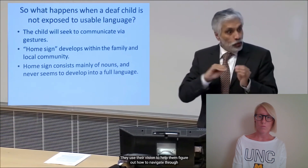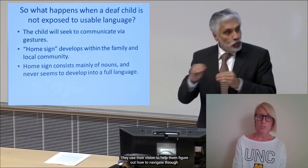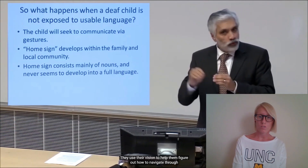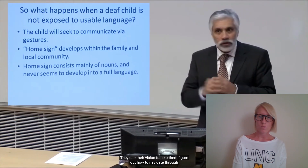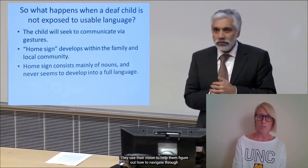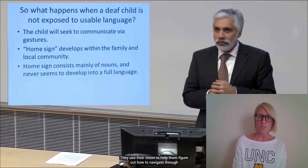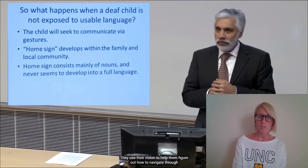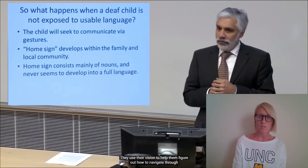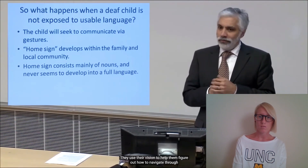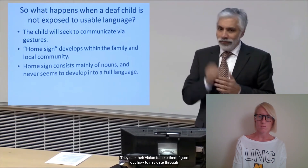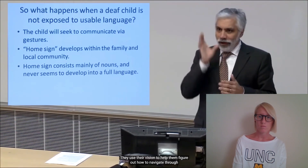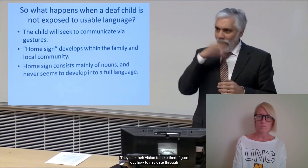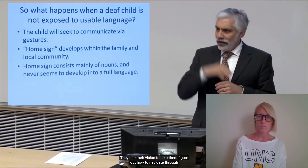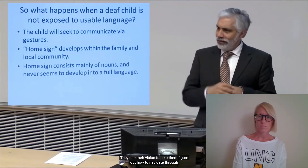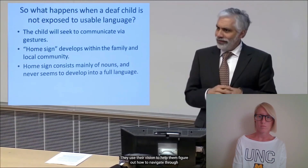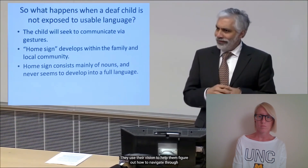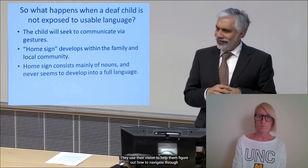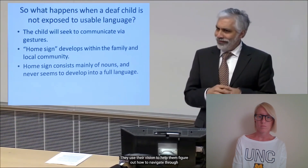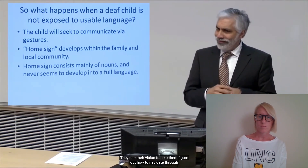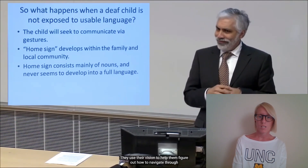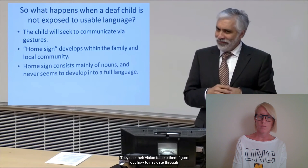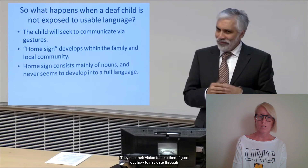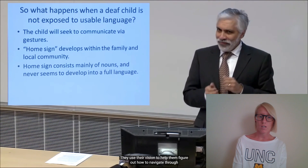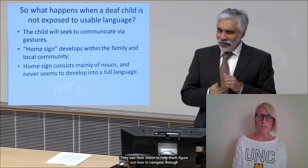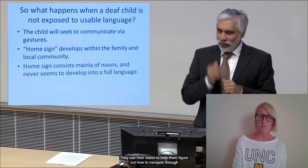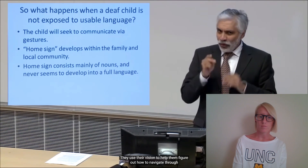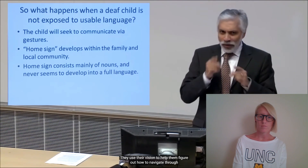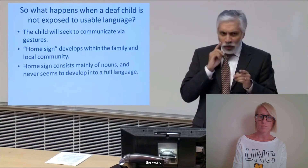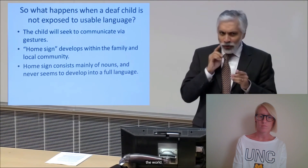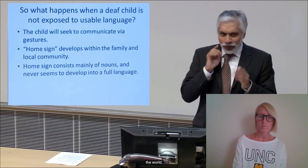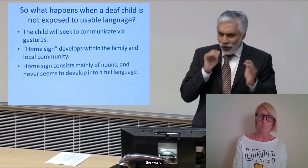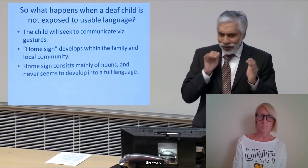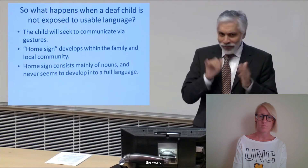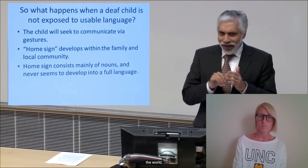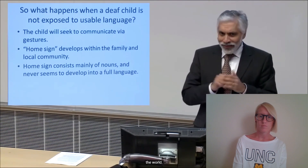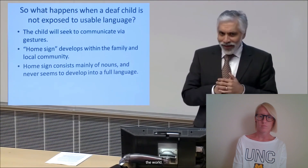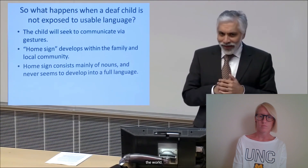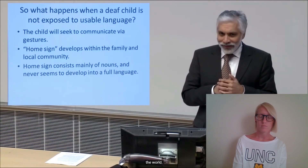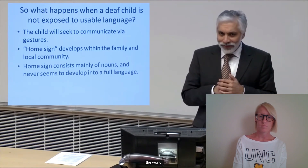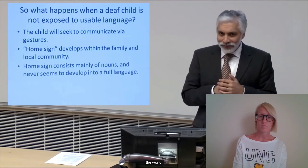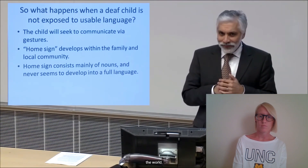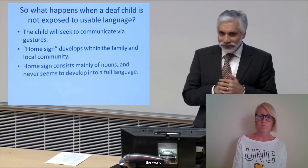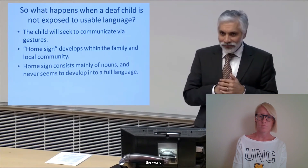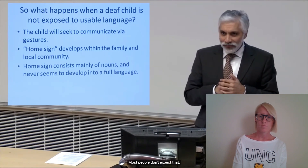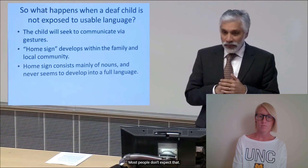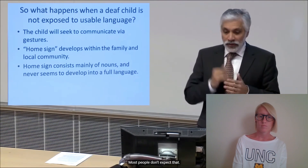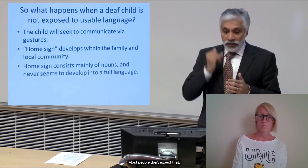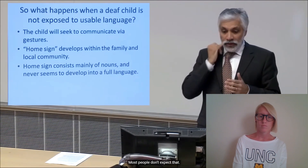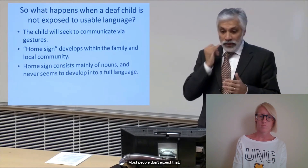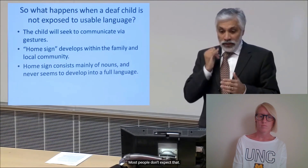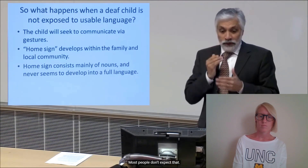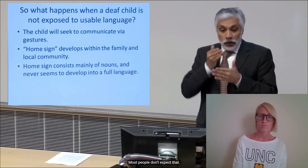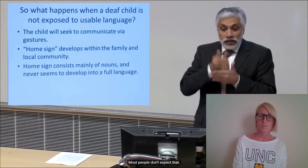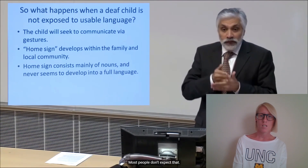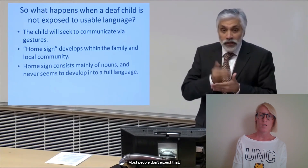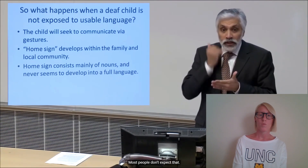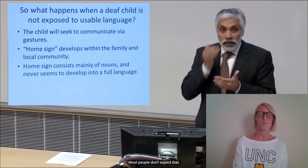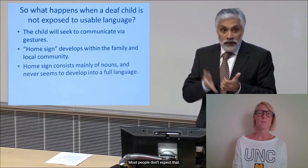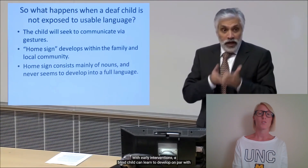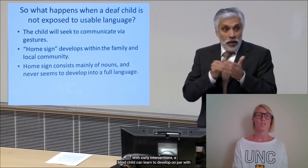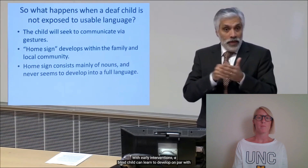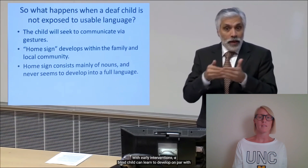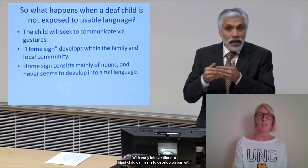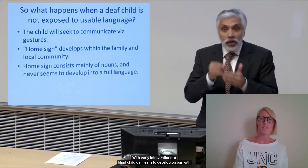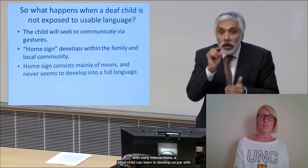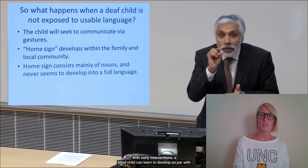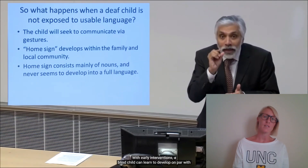And help visually. They use their vision to help them figure out how to navigate through the world. Most people don't expect that. Most